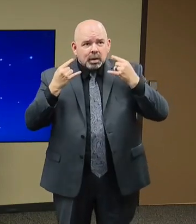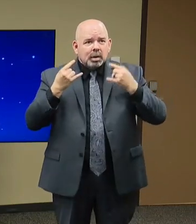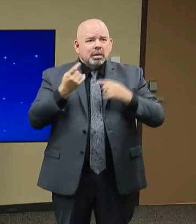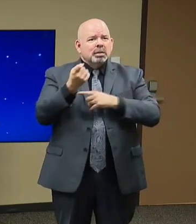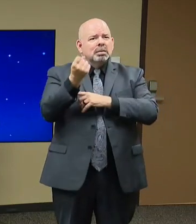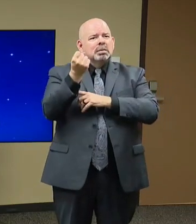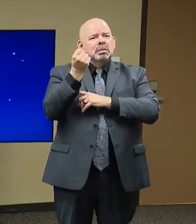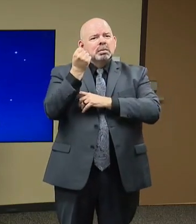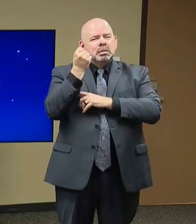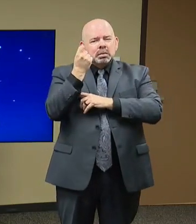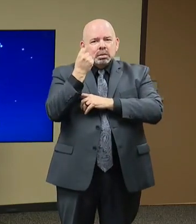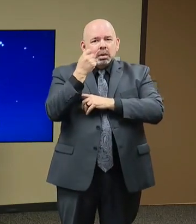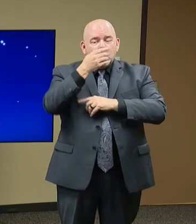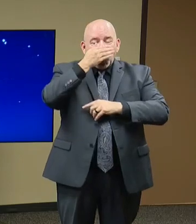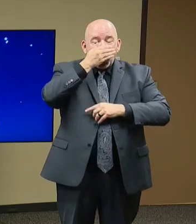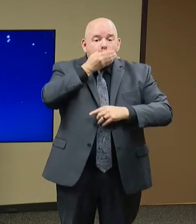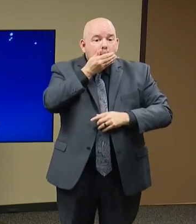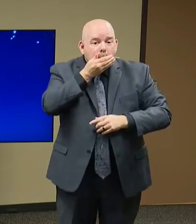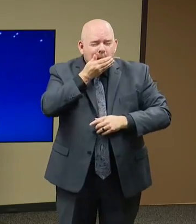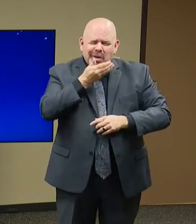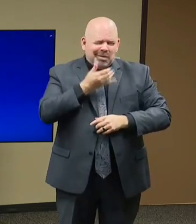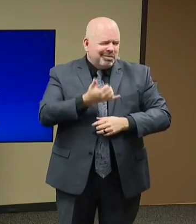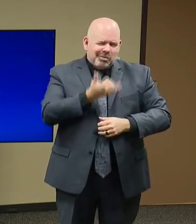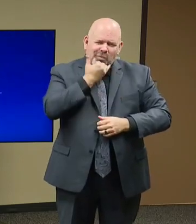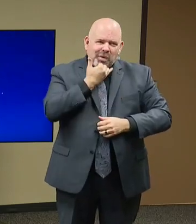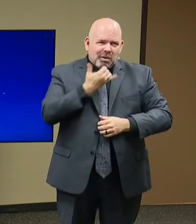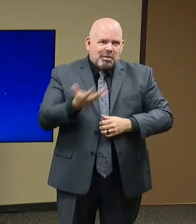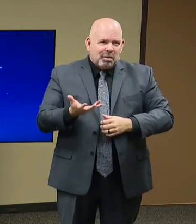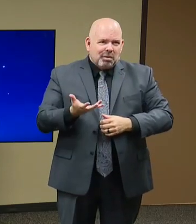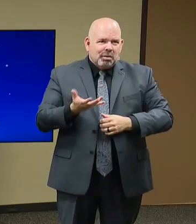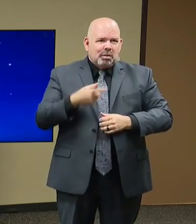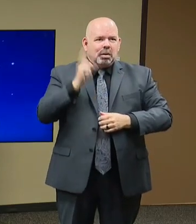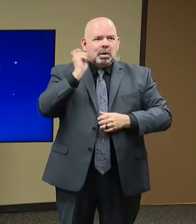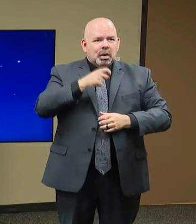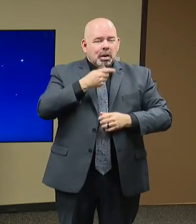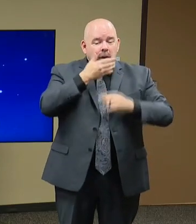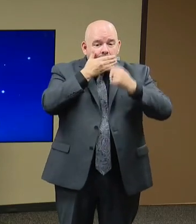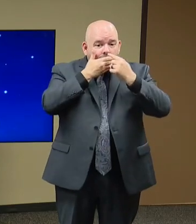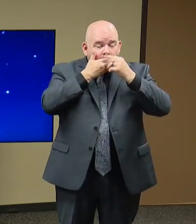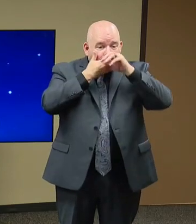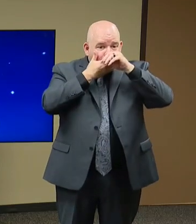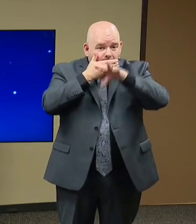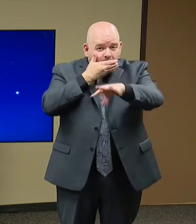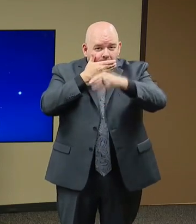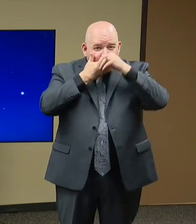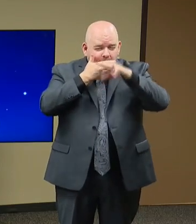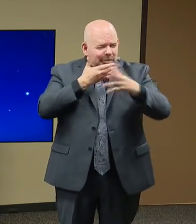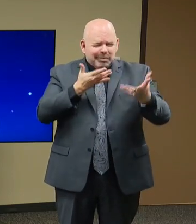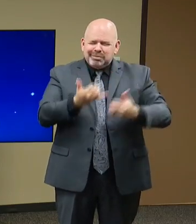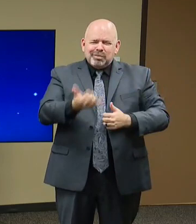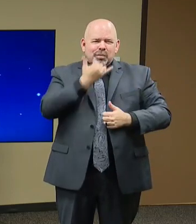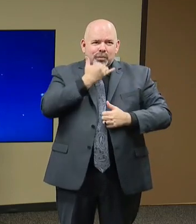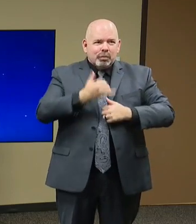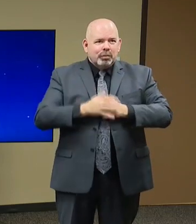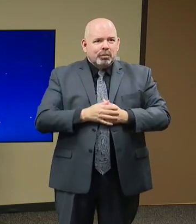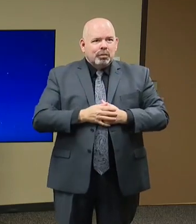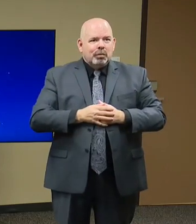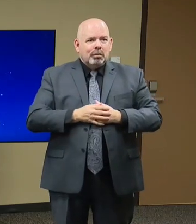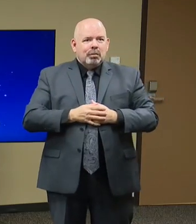your nose. You can't just put the mask underneath your nose. It should cover your whole face. But, a whole lot more masking that's going